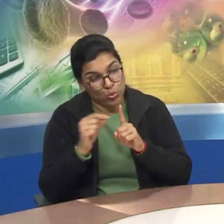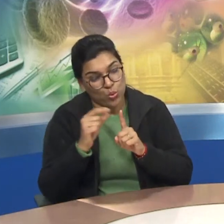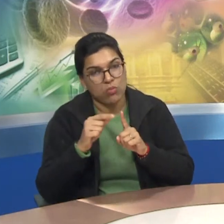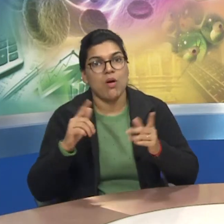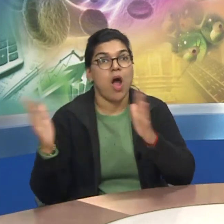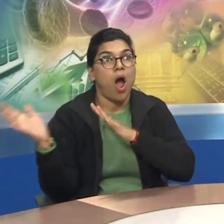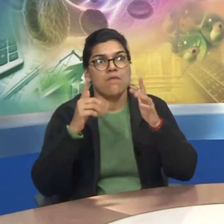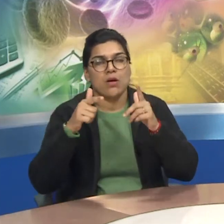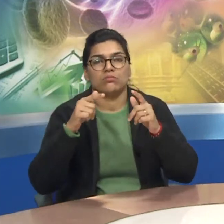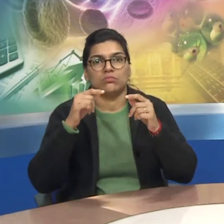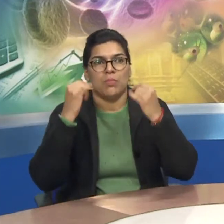our own sake.